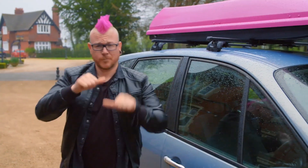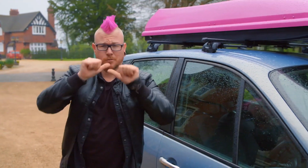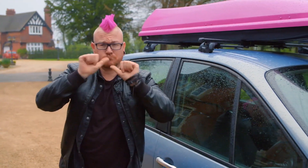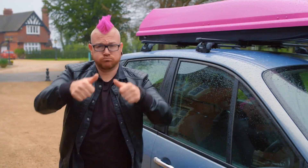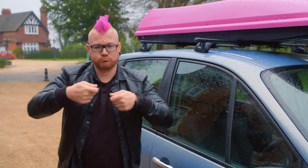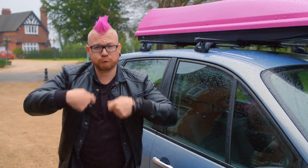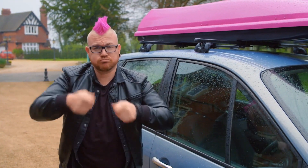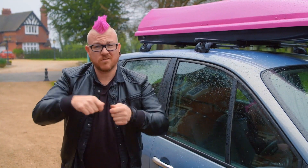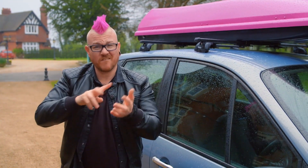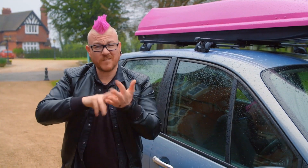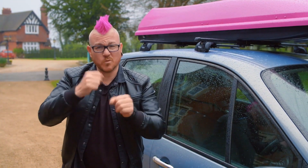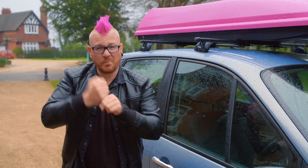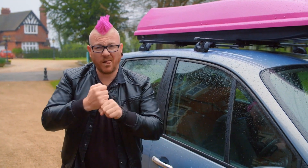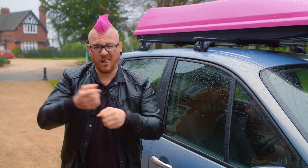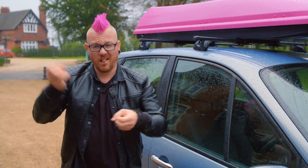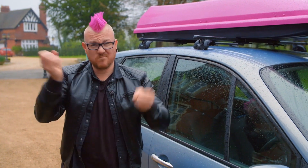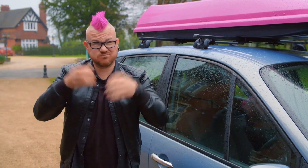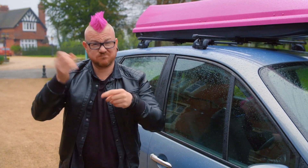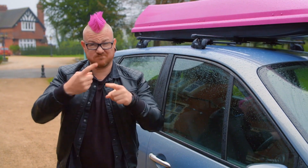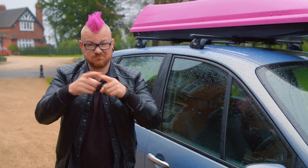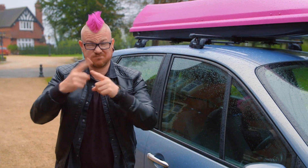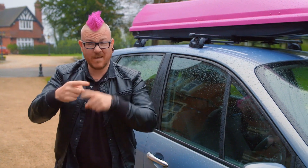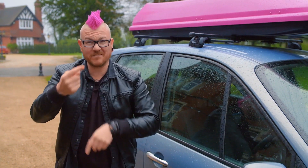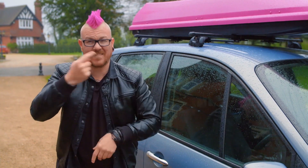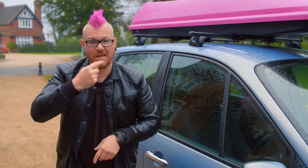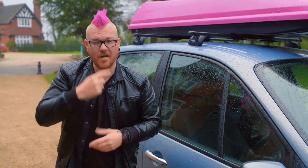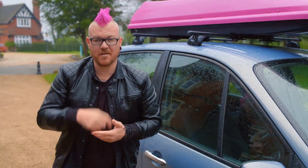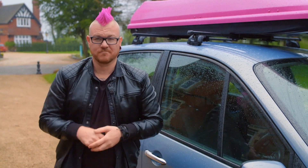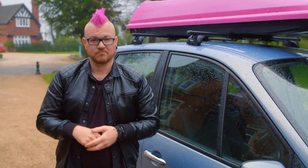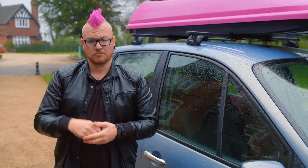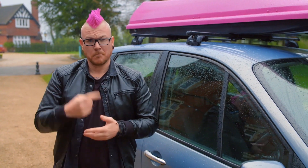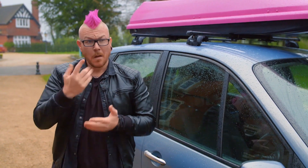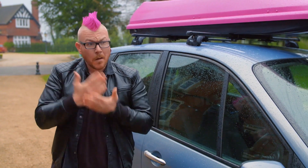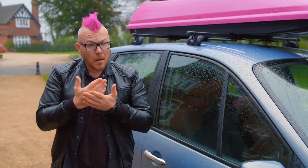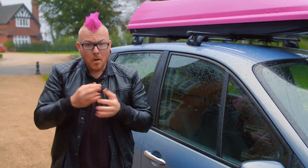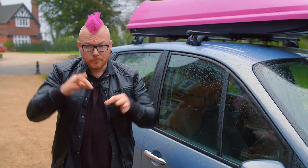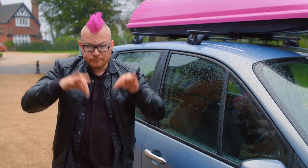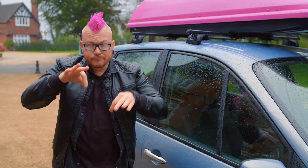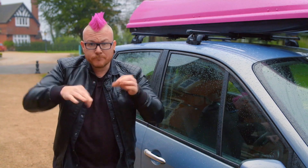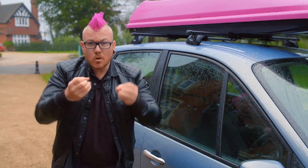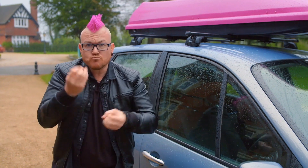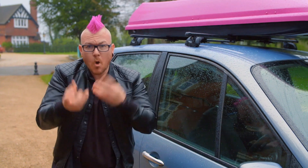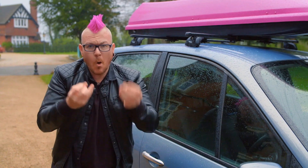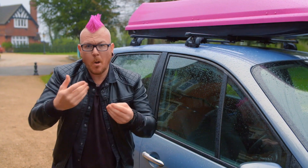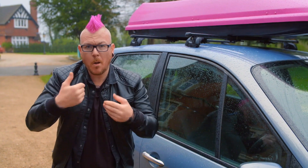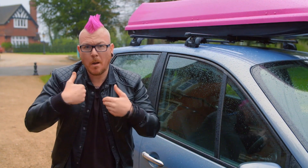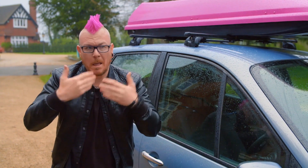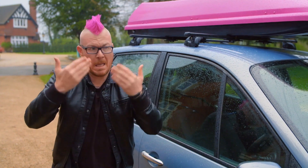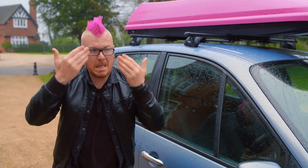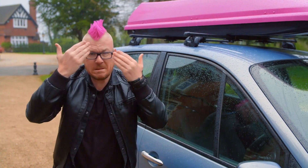I love cooking with vegetables. There are so many different flavours, but I haven't got a clue about how to grow them.